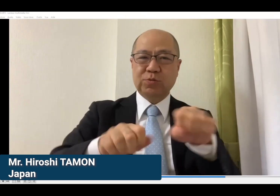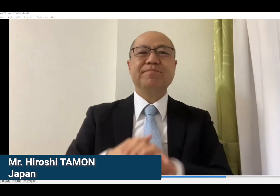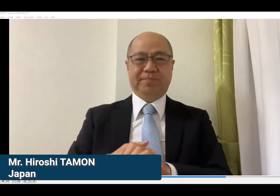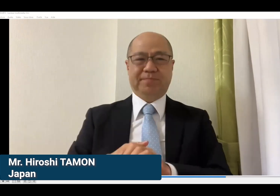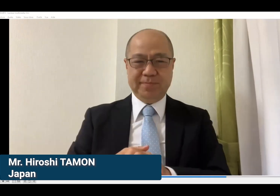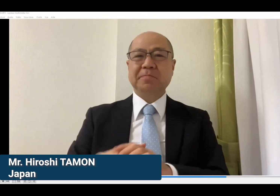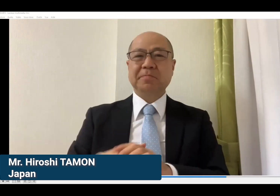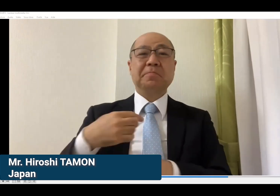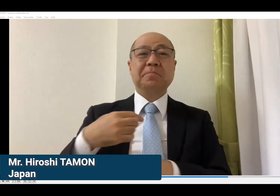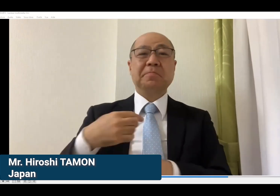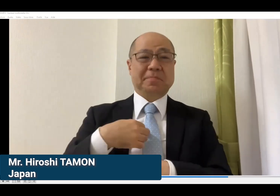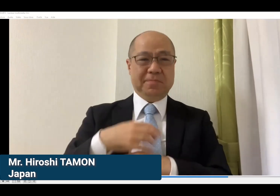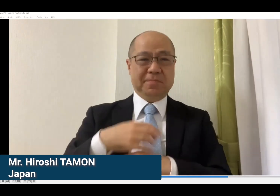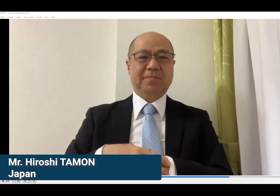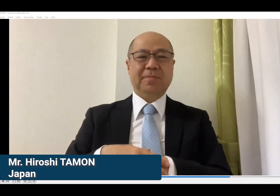regarding the process of the candidate selection,